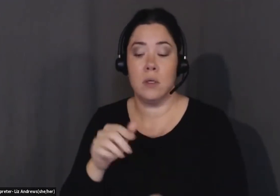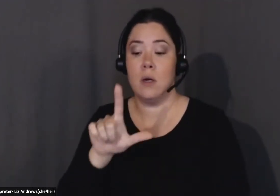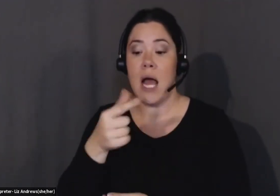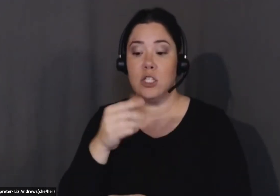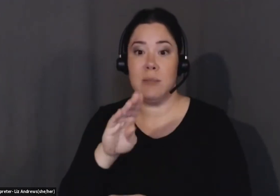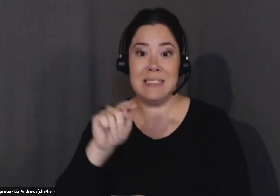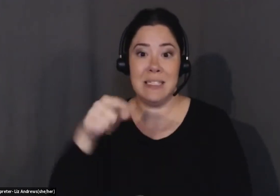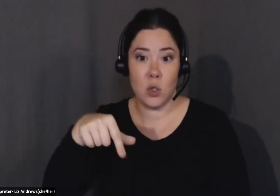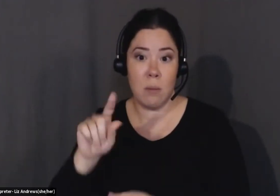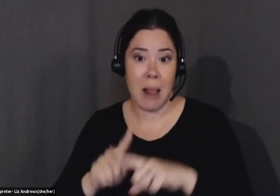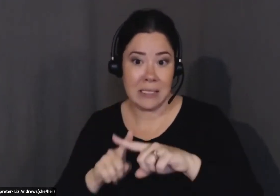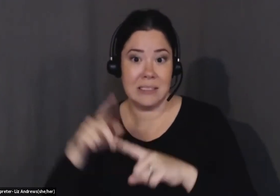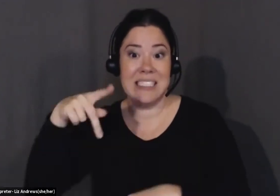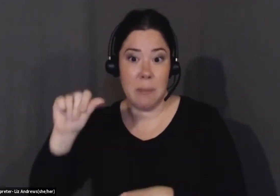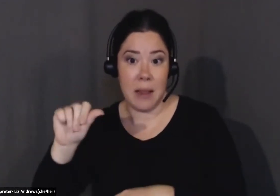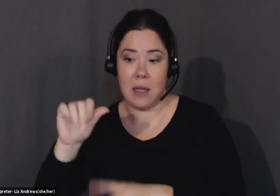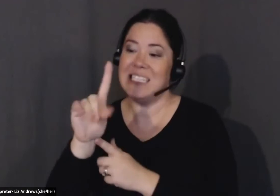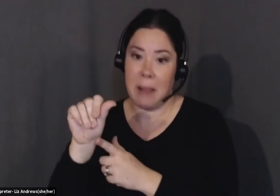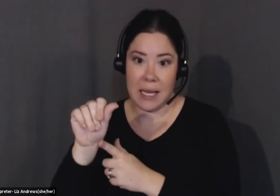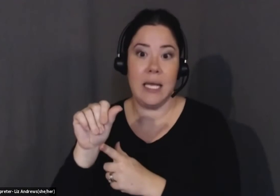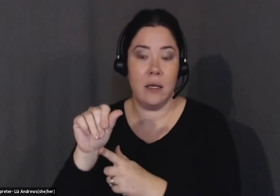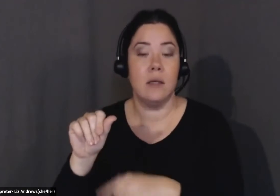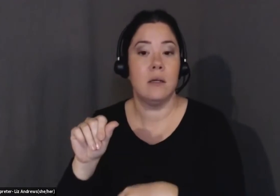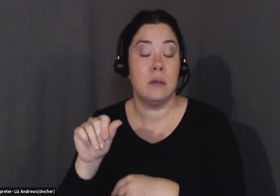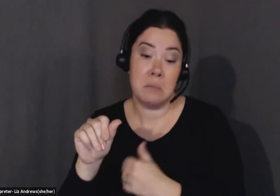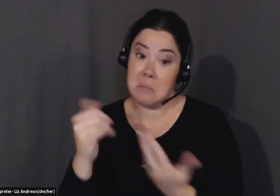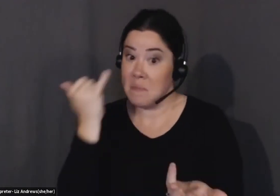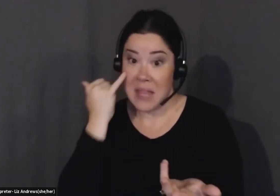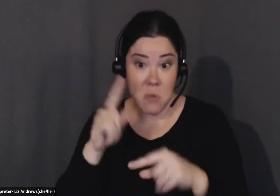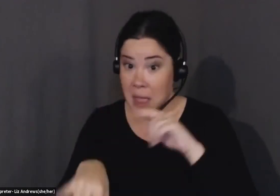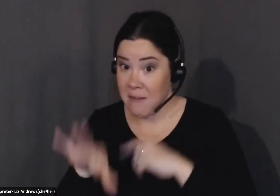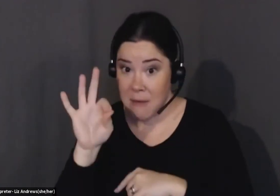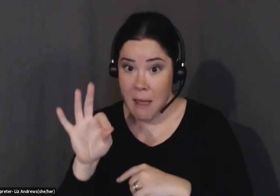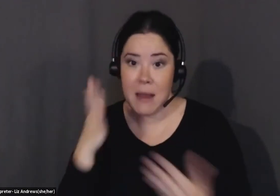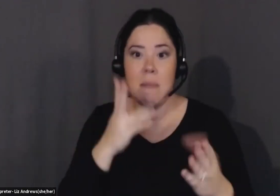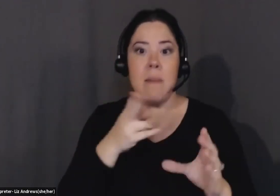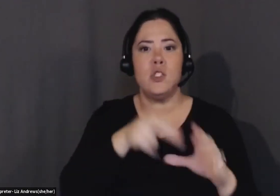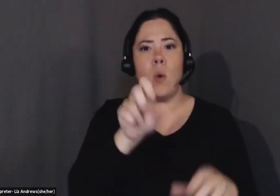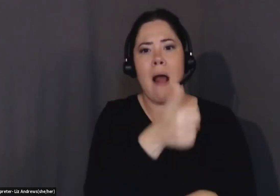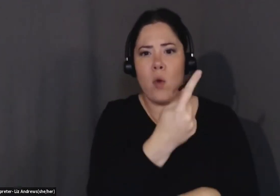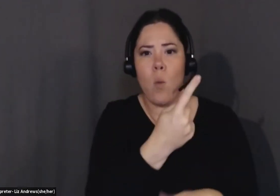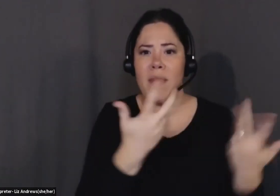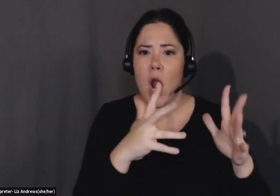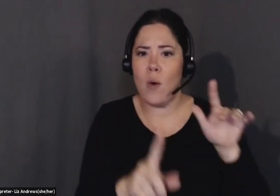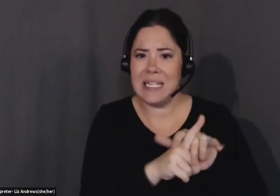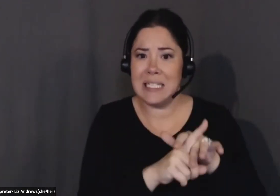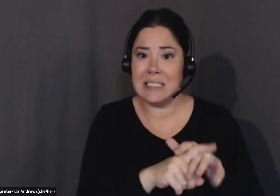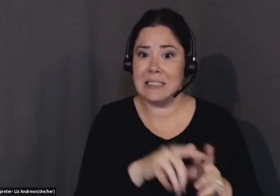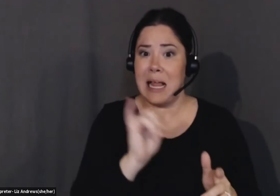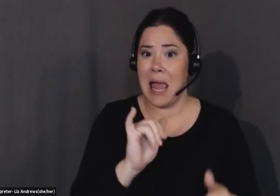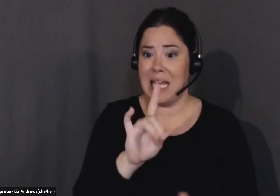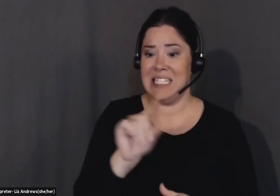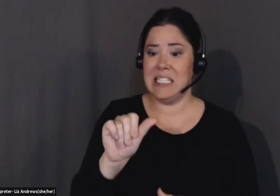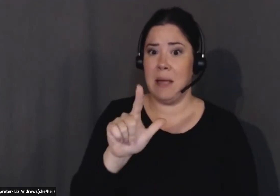If not, it might be good to join someone else's that already exists, like the one we have at Disability Link,